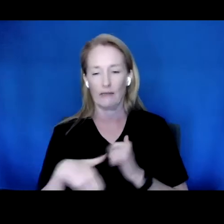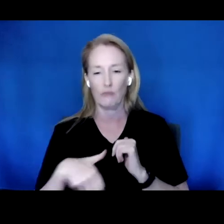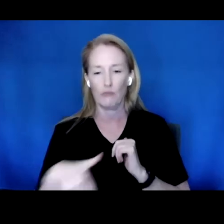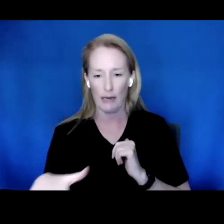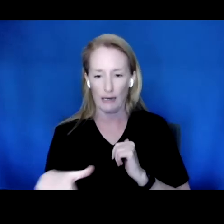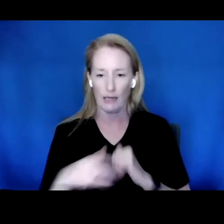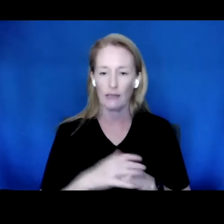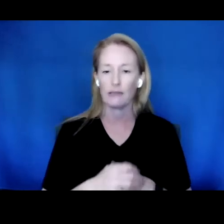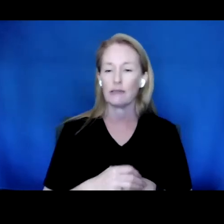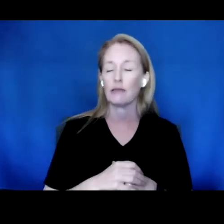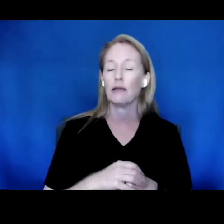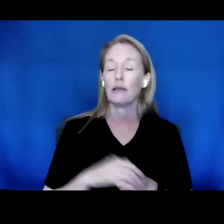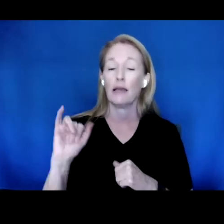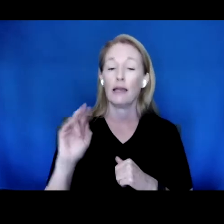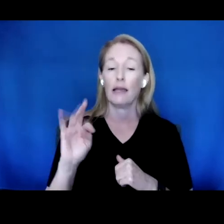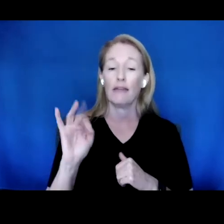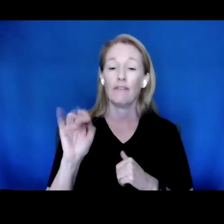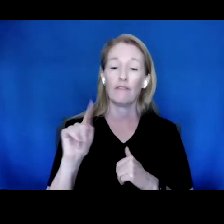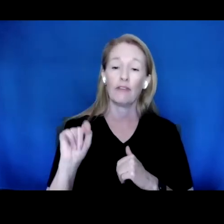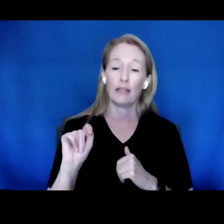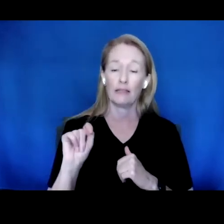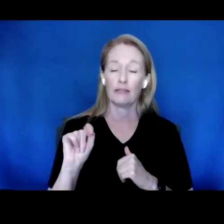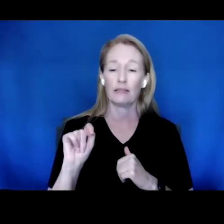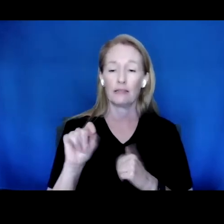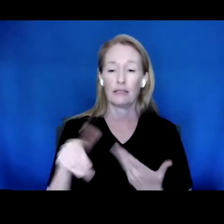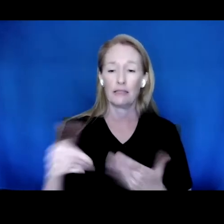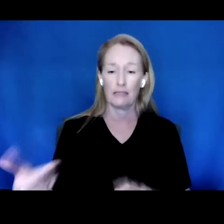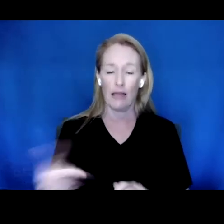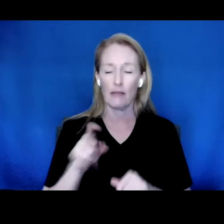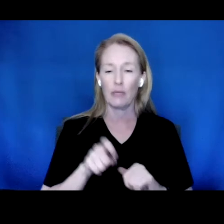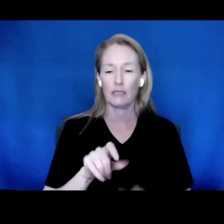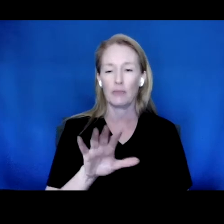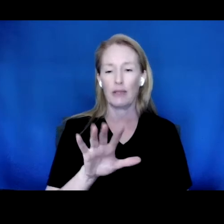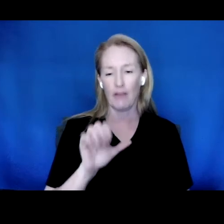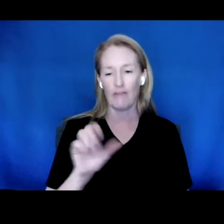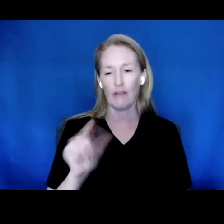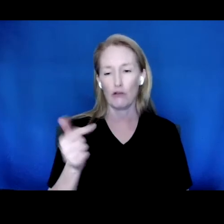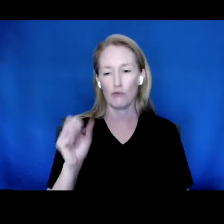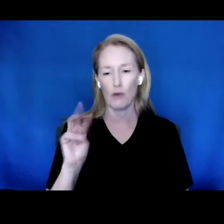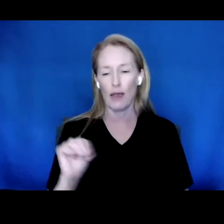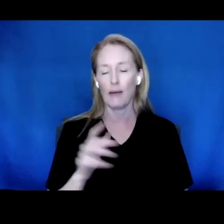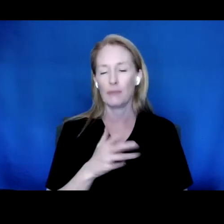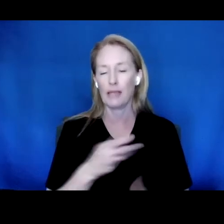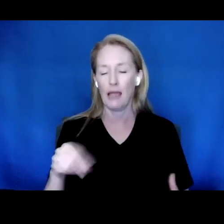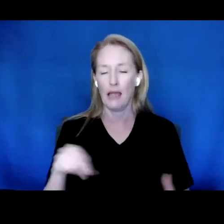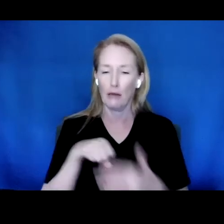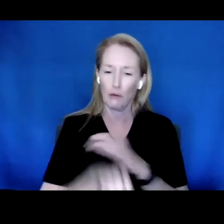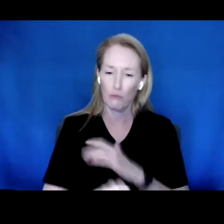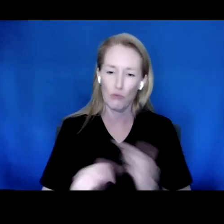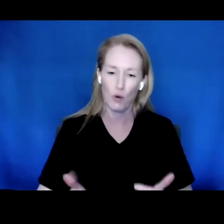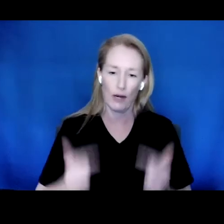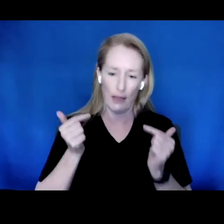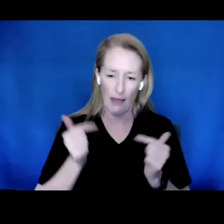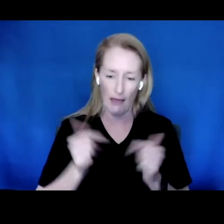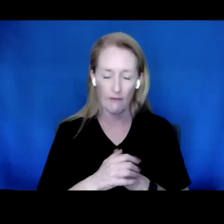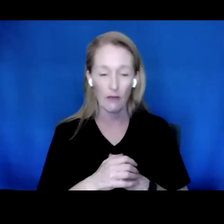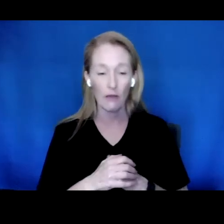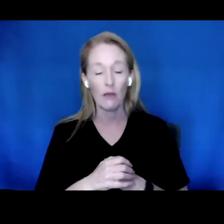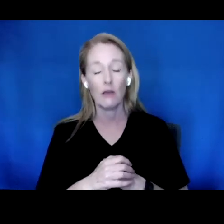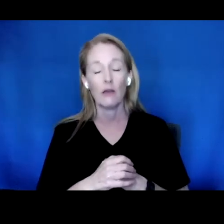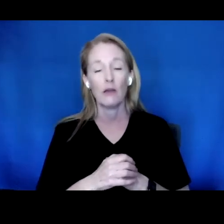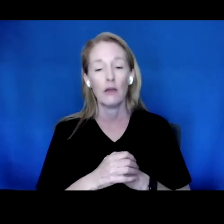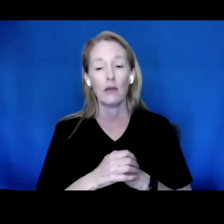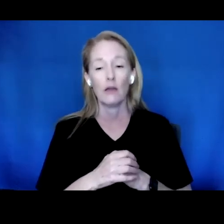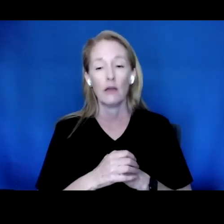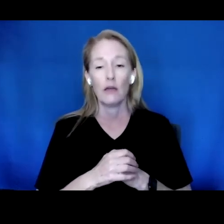as an infant death versus a fetal death, these infants were born alive. In terms of exclusion, we did not